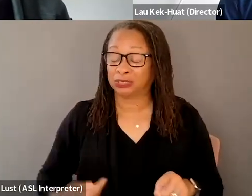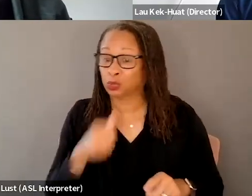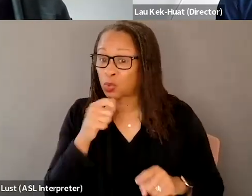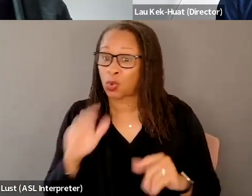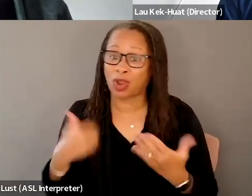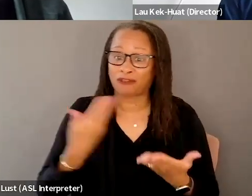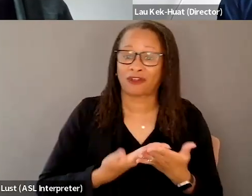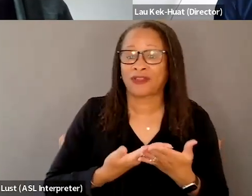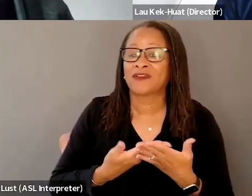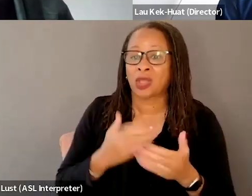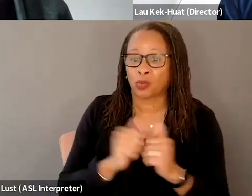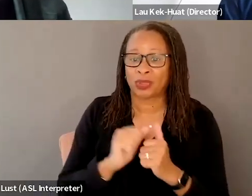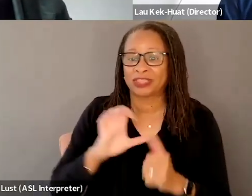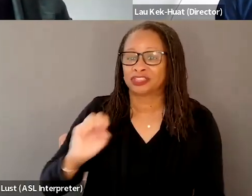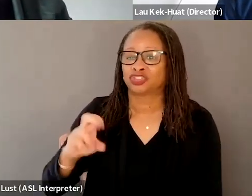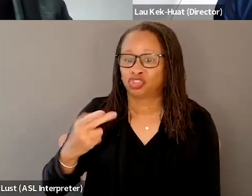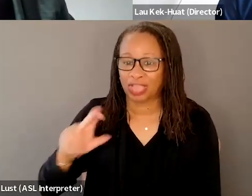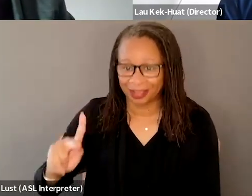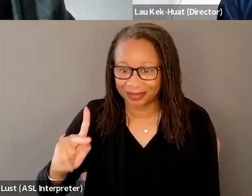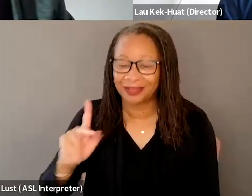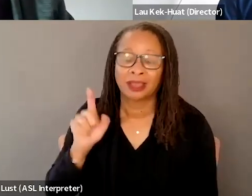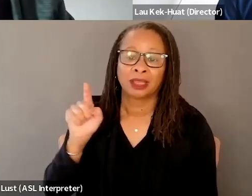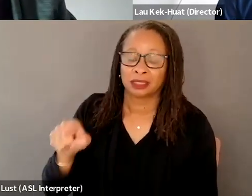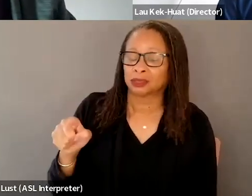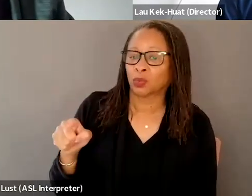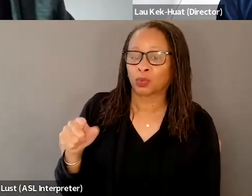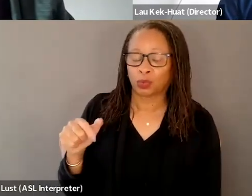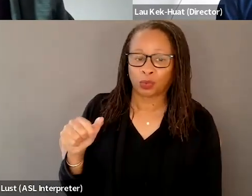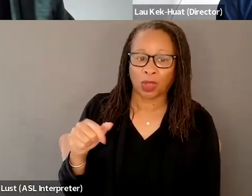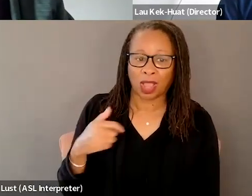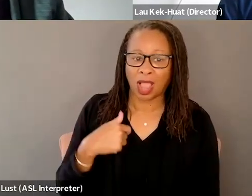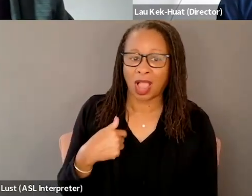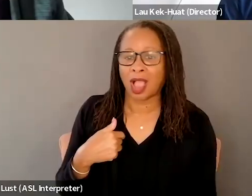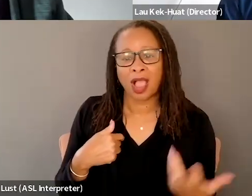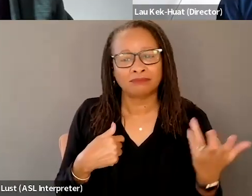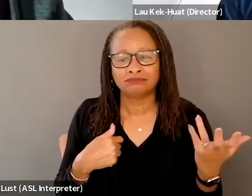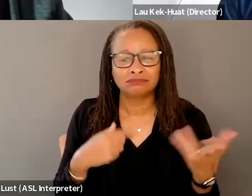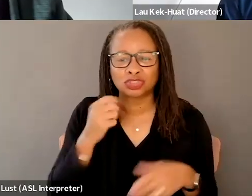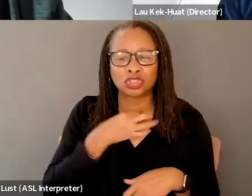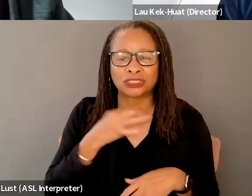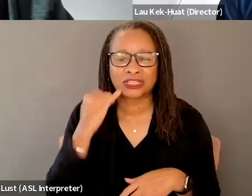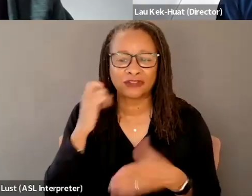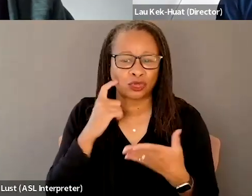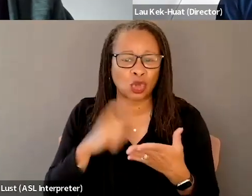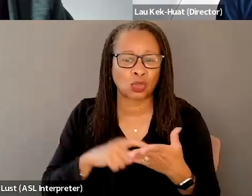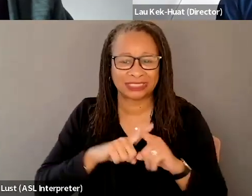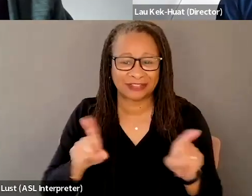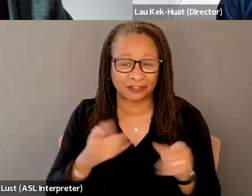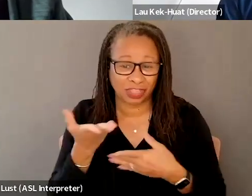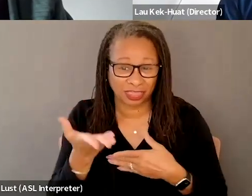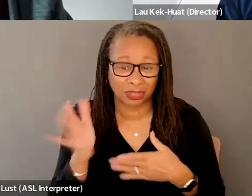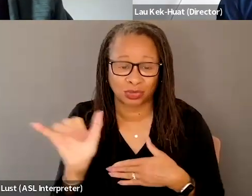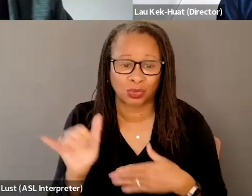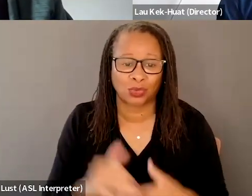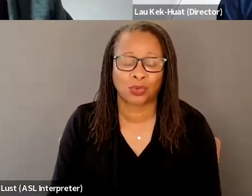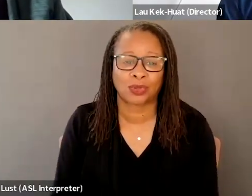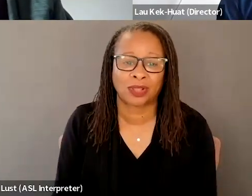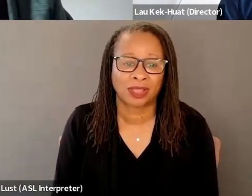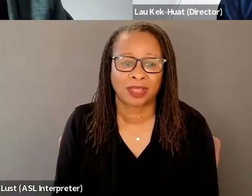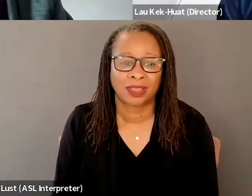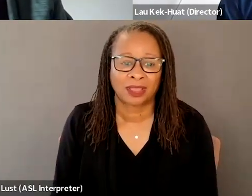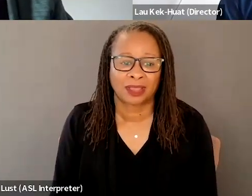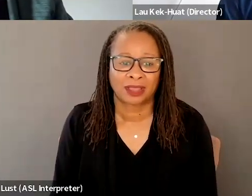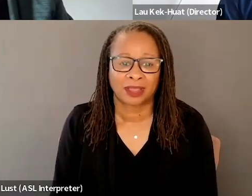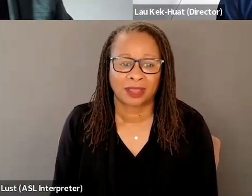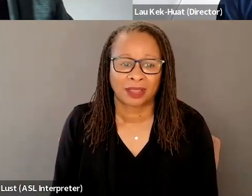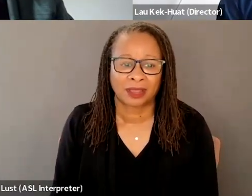Chiang Kai-shek after the revolution. I wonder if you notice differences there too, because I've often